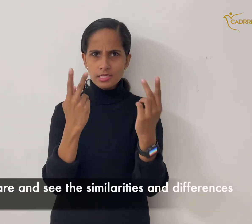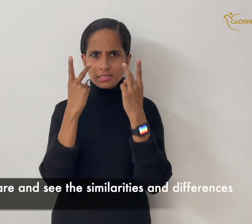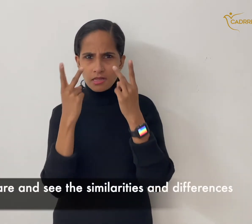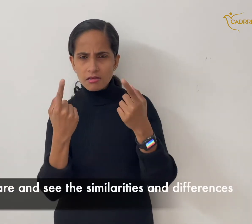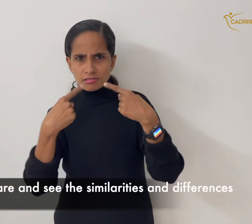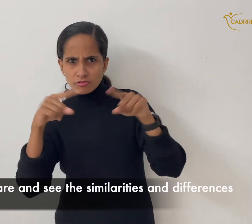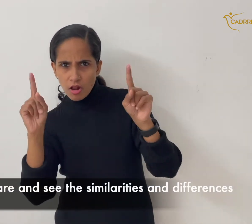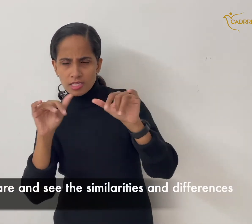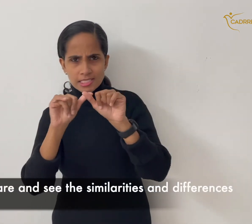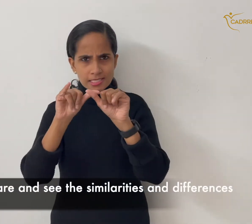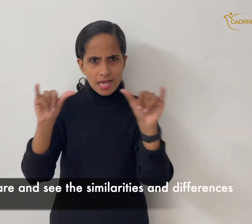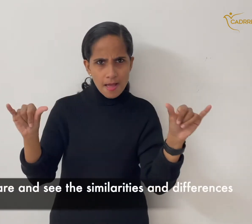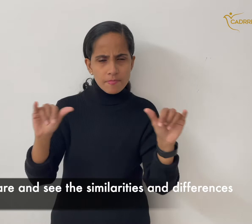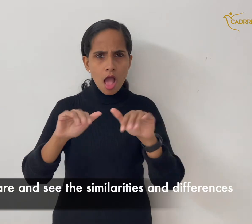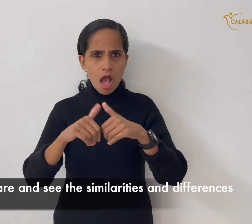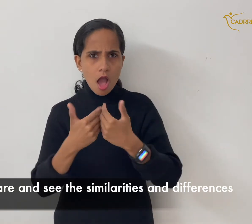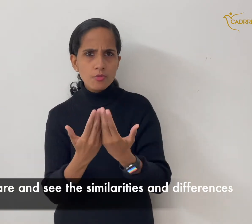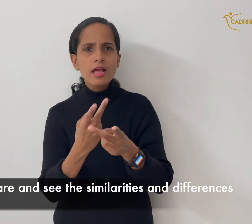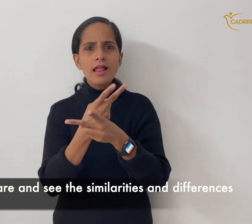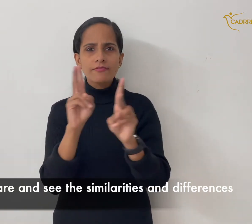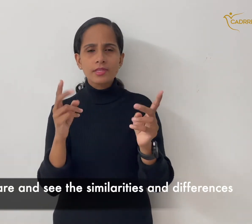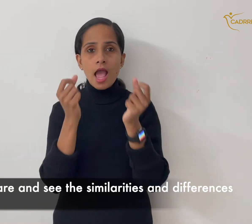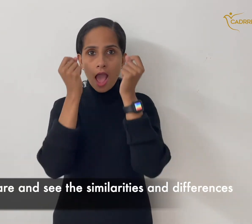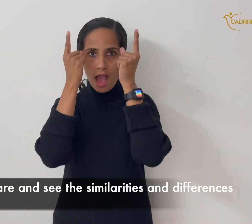the similarities and differences so that you can